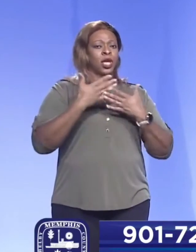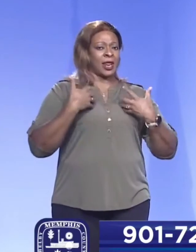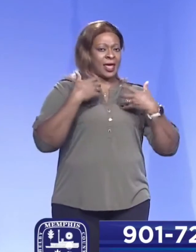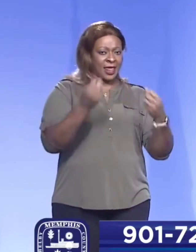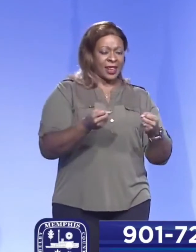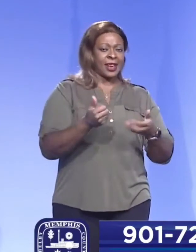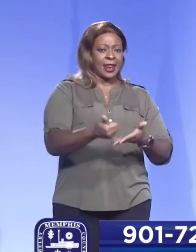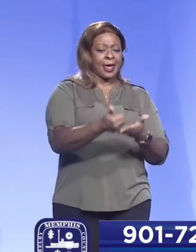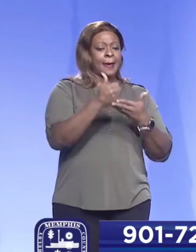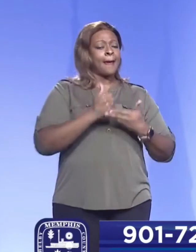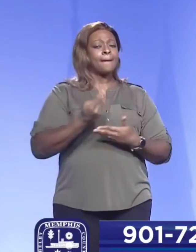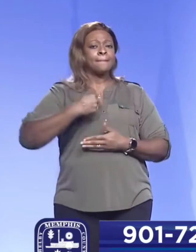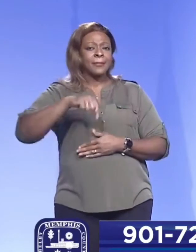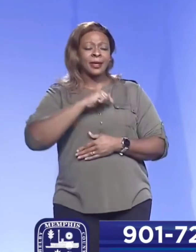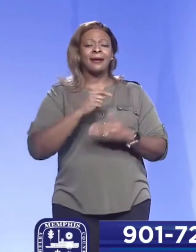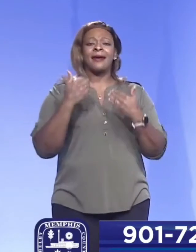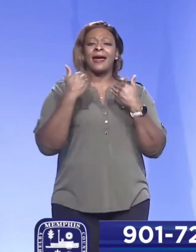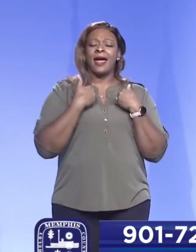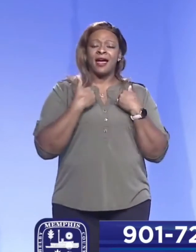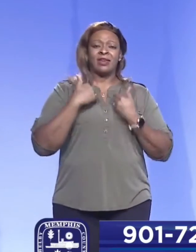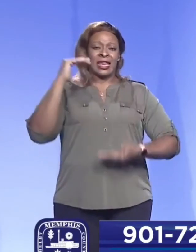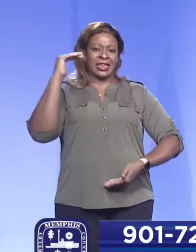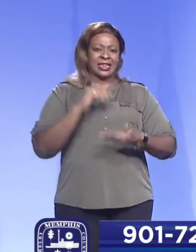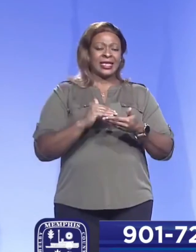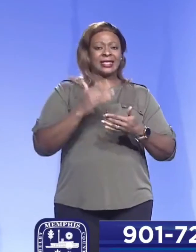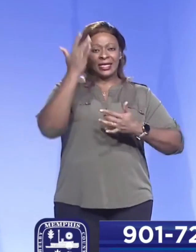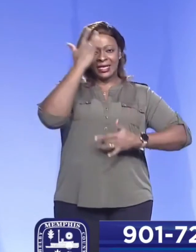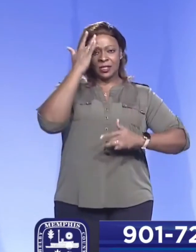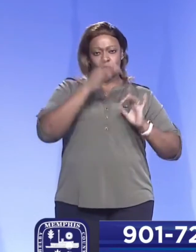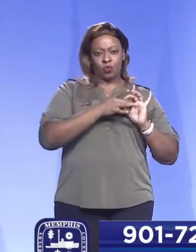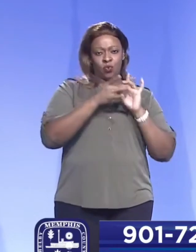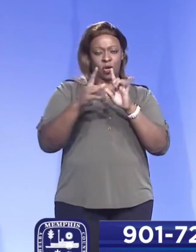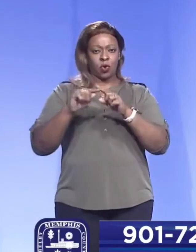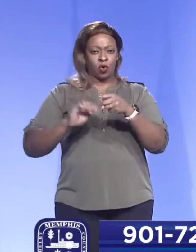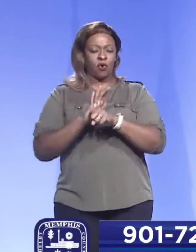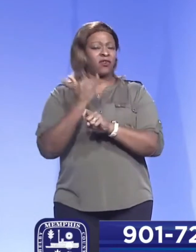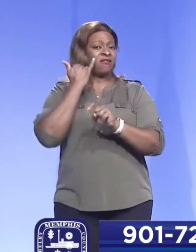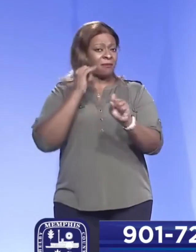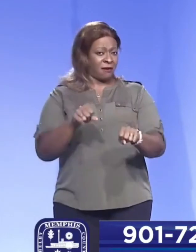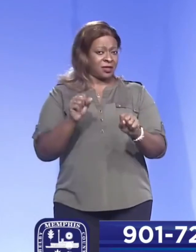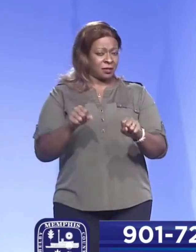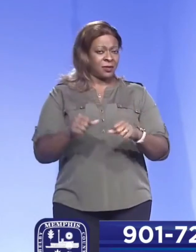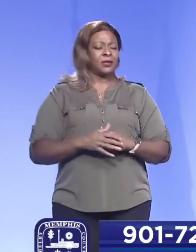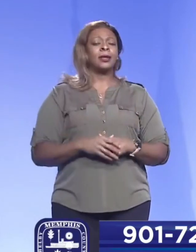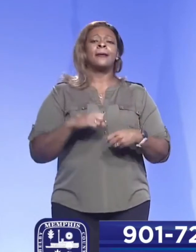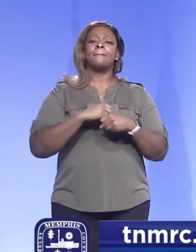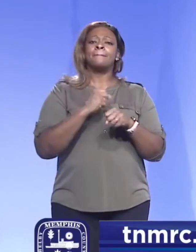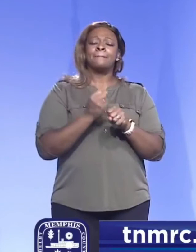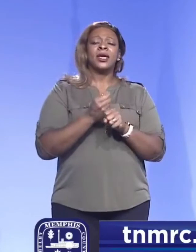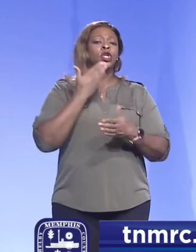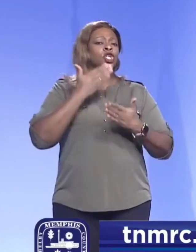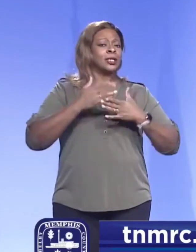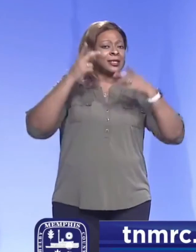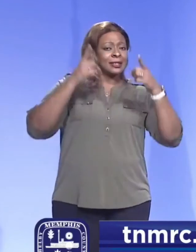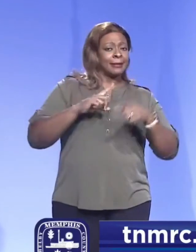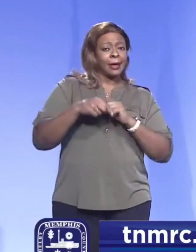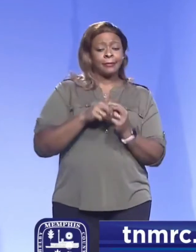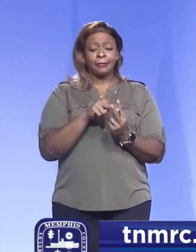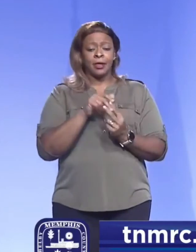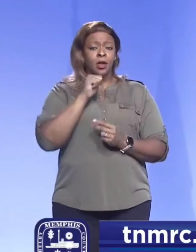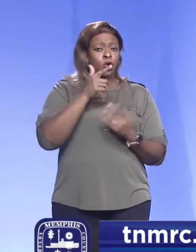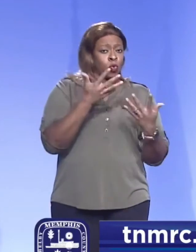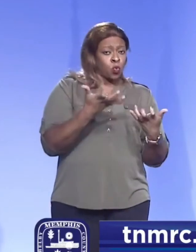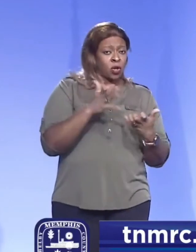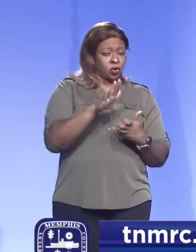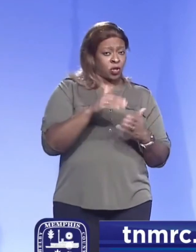will help us have as least amount of illness related to COVID as possible. Make sound decisions about whether or not you